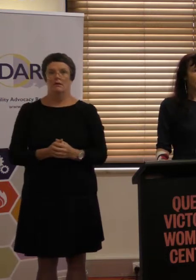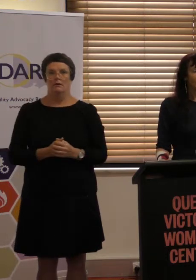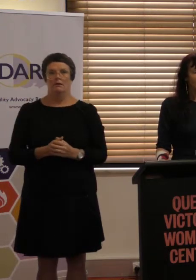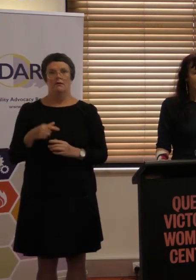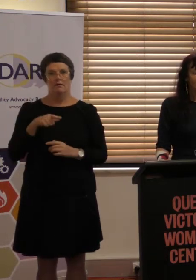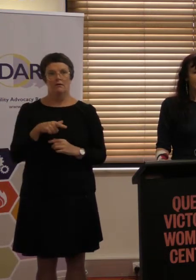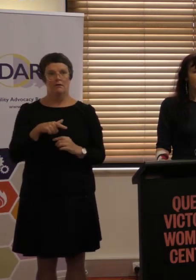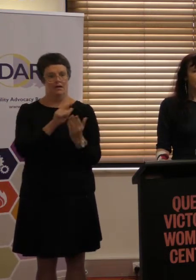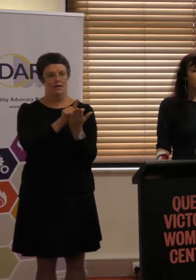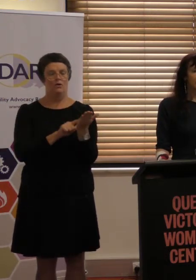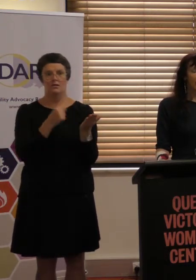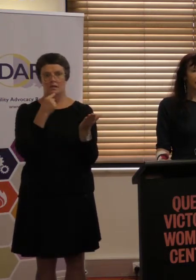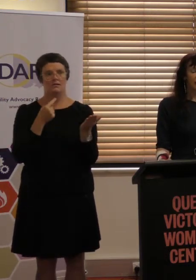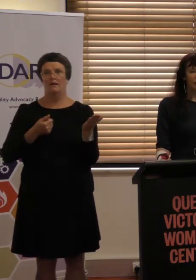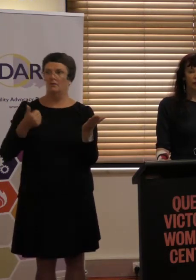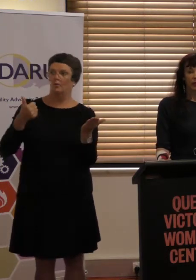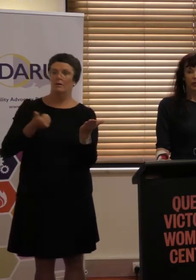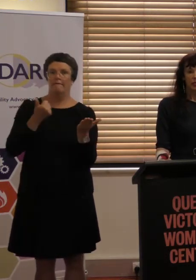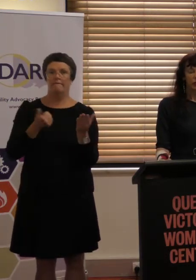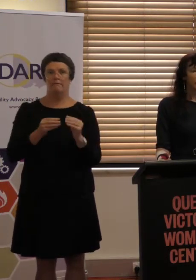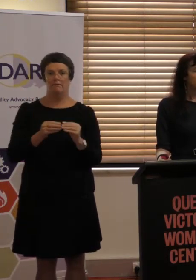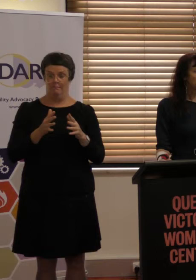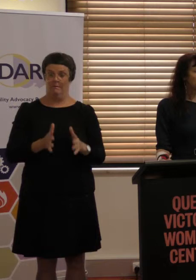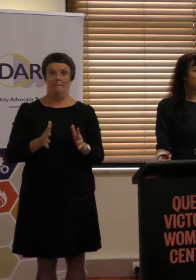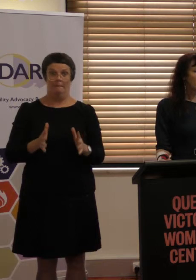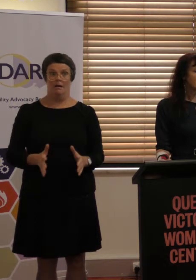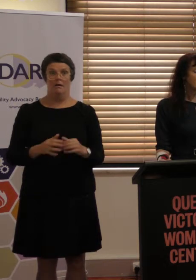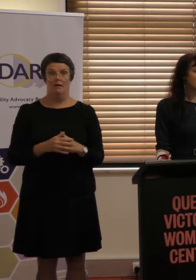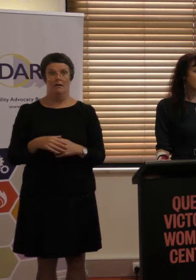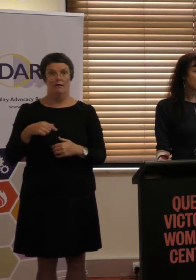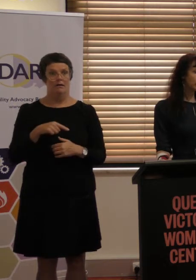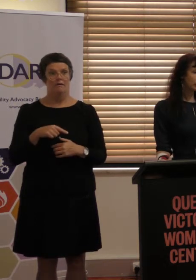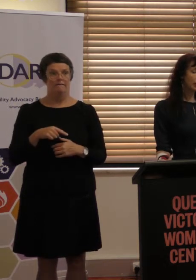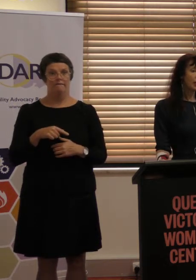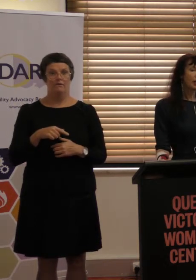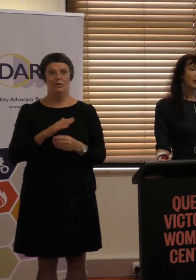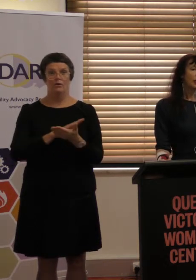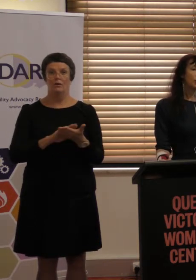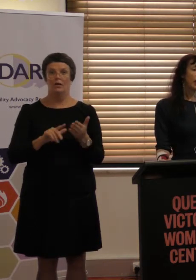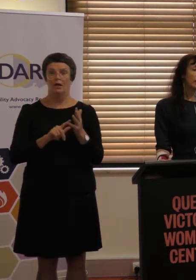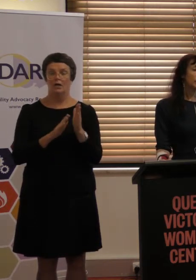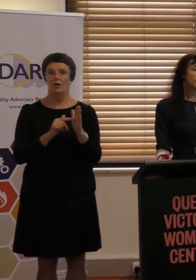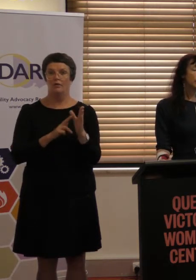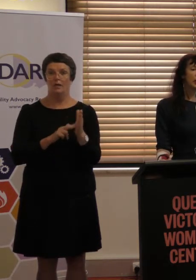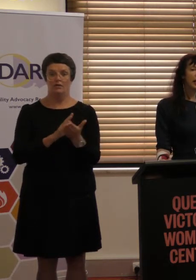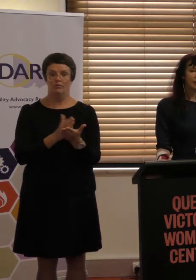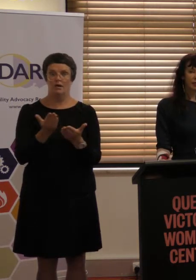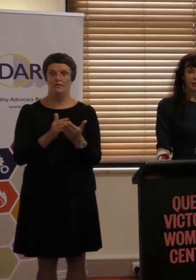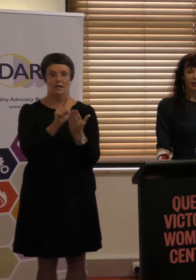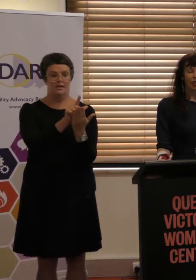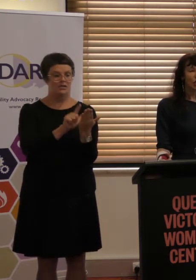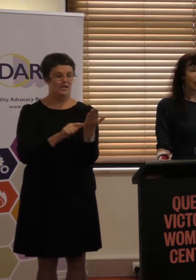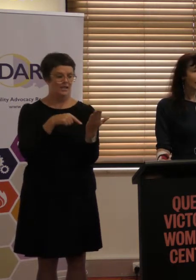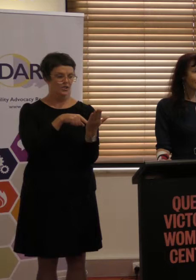my mind, that is the most bizarre state of affairs for a piece of human rights legislation, that you have the